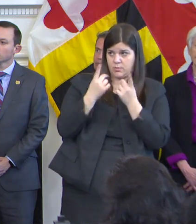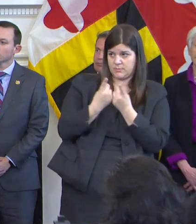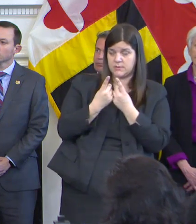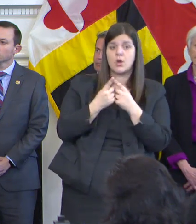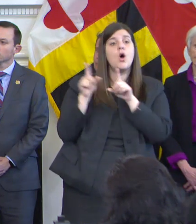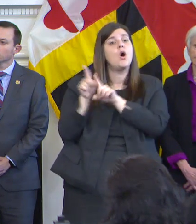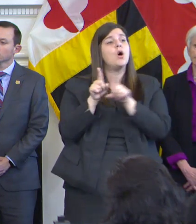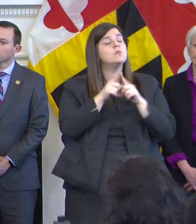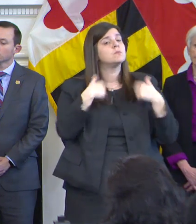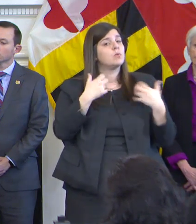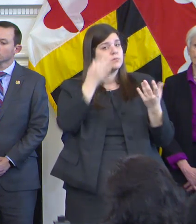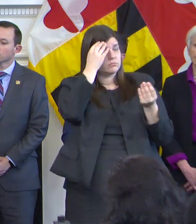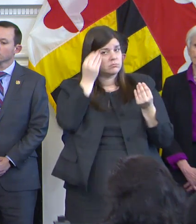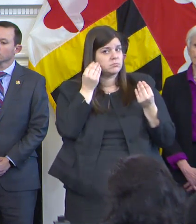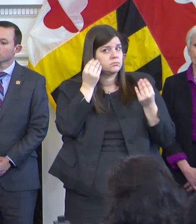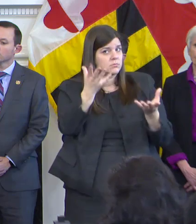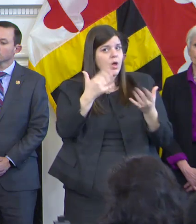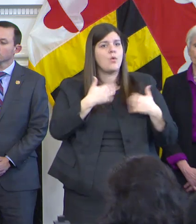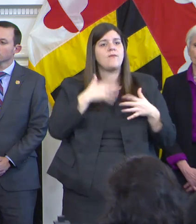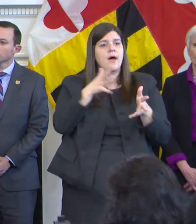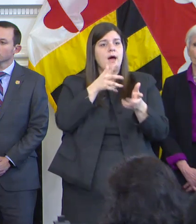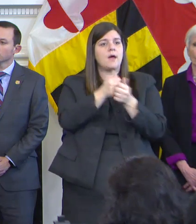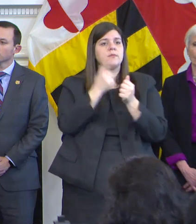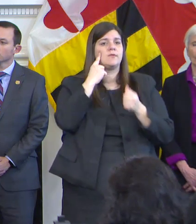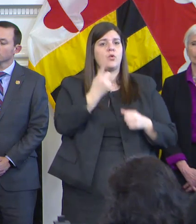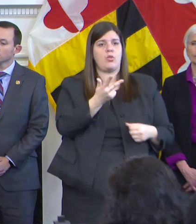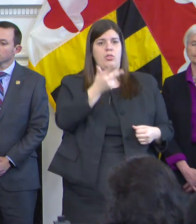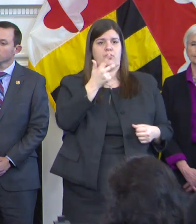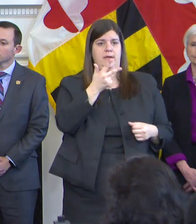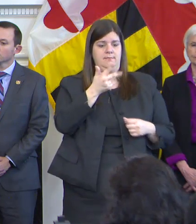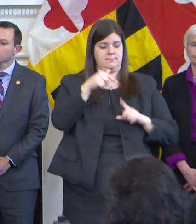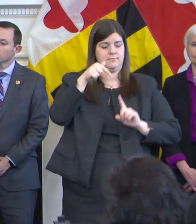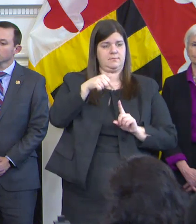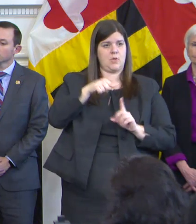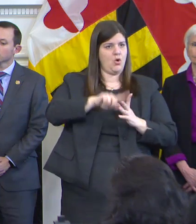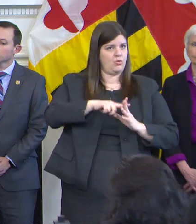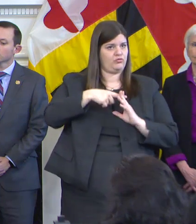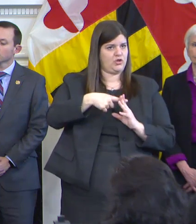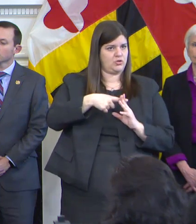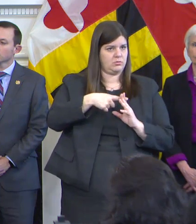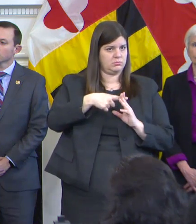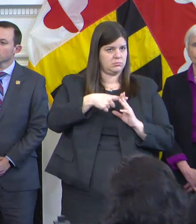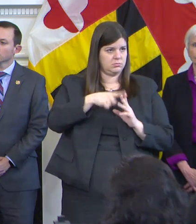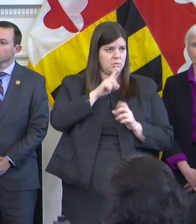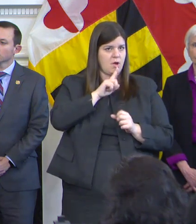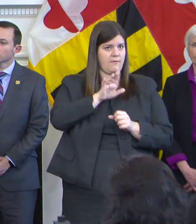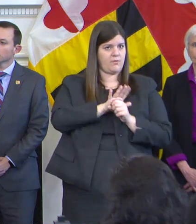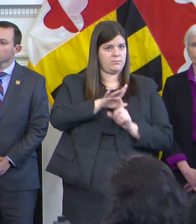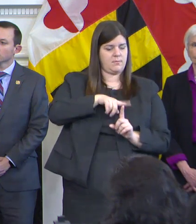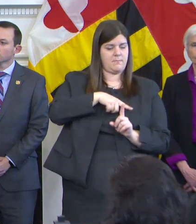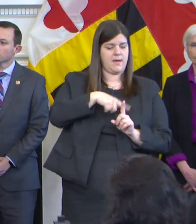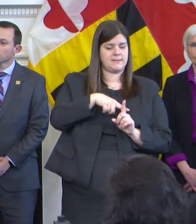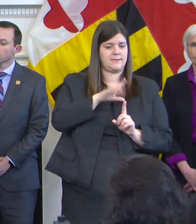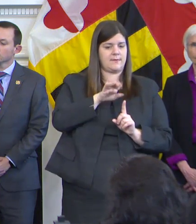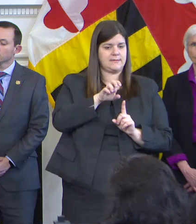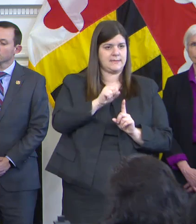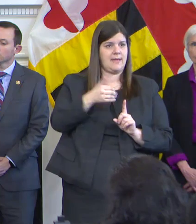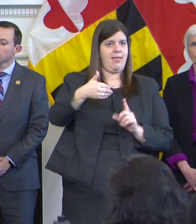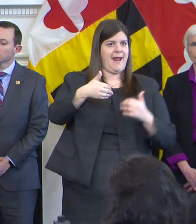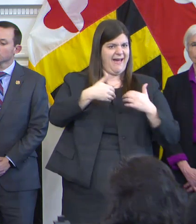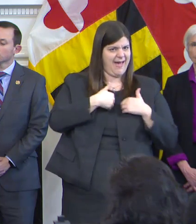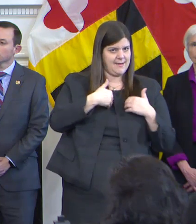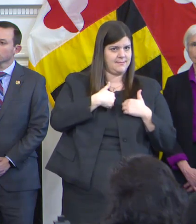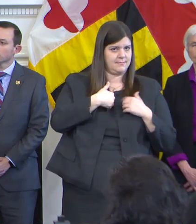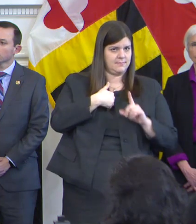the first 3 confirmed cases of the coronavirus, which were all contracted on an Egyptian